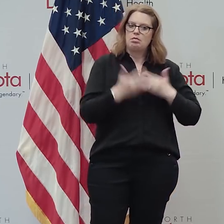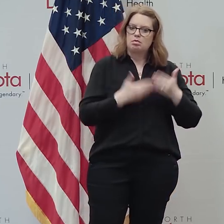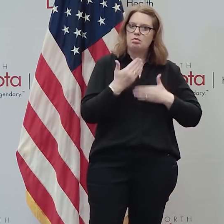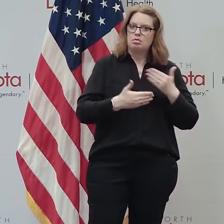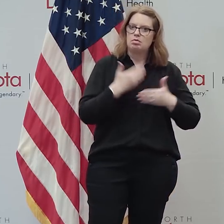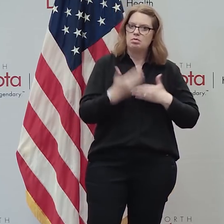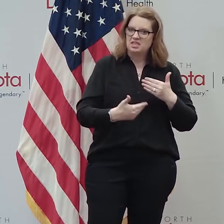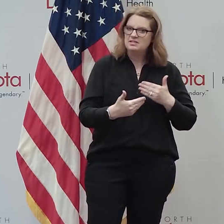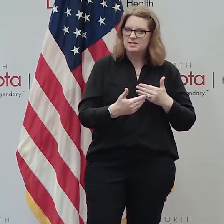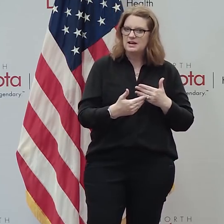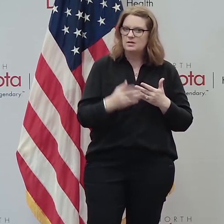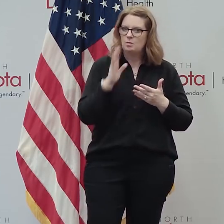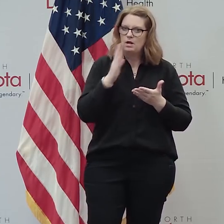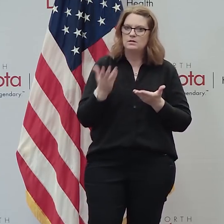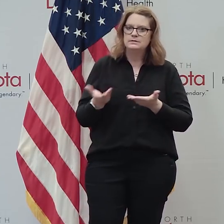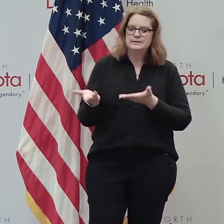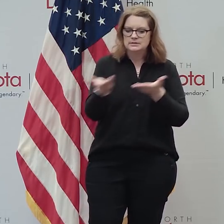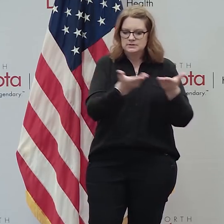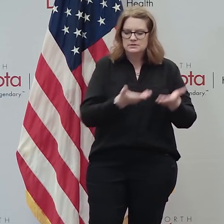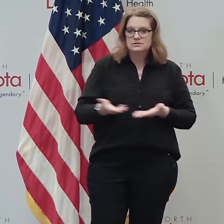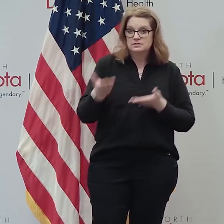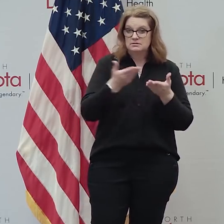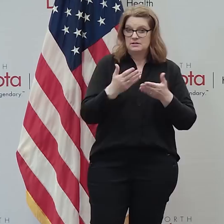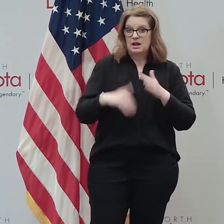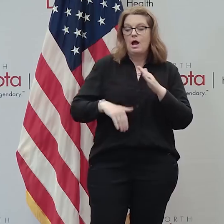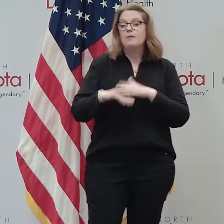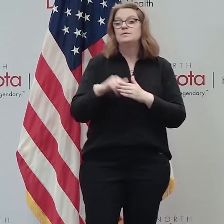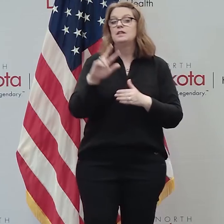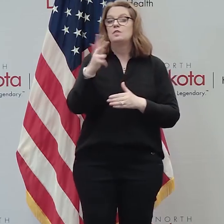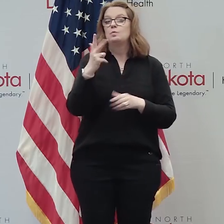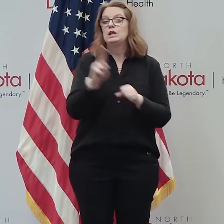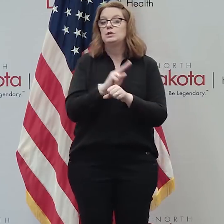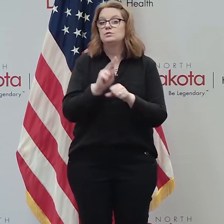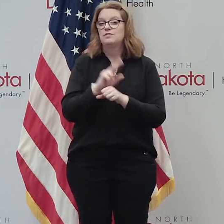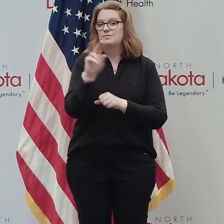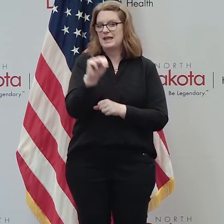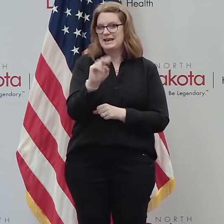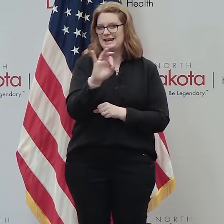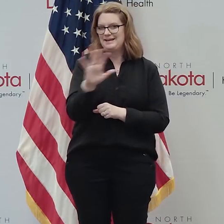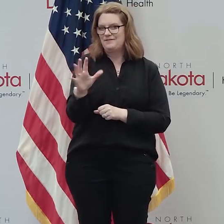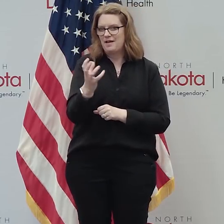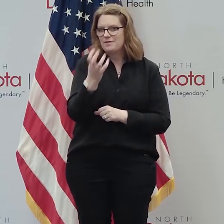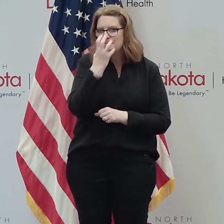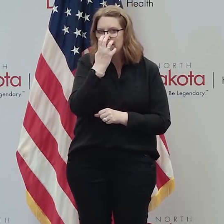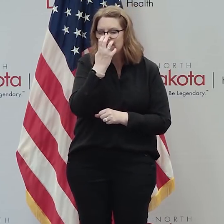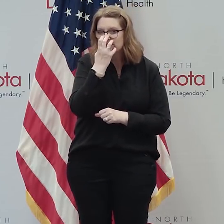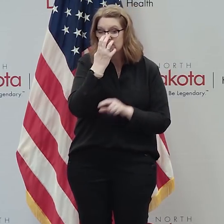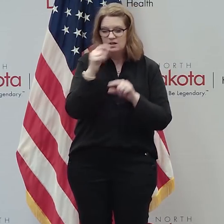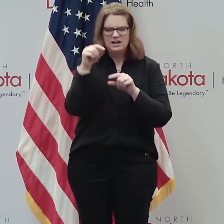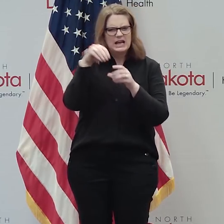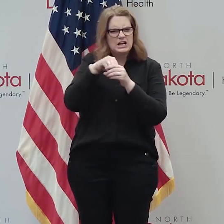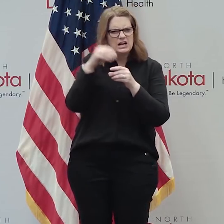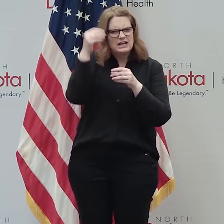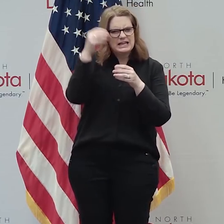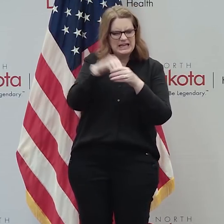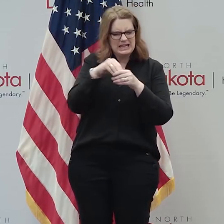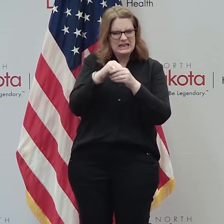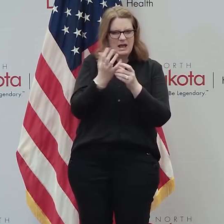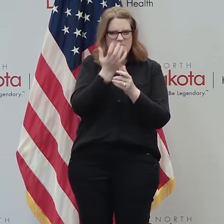around. This might enable as many as 3 uses for an N95 mask without degrading the filter